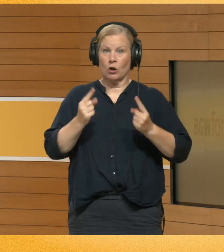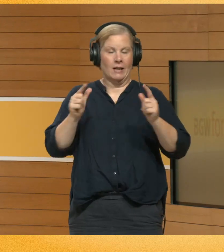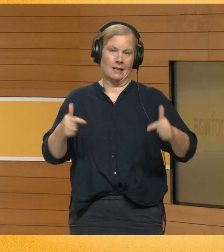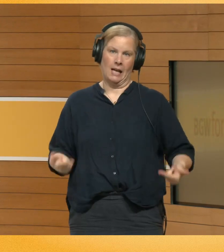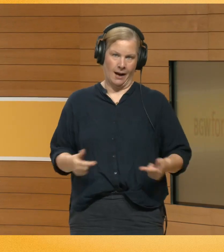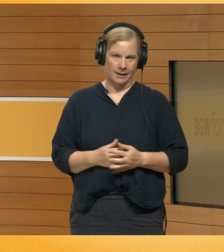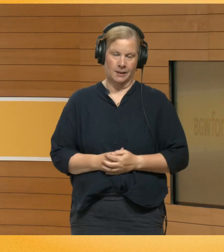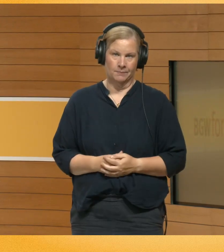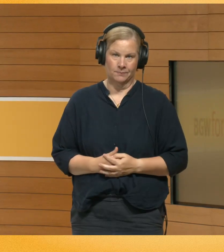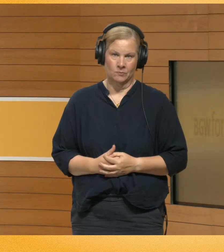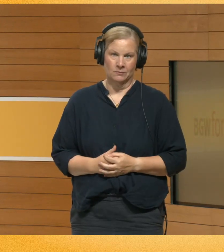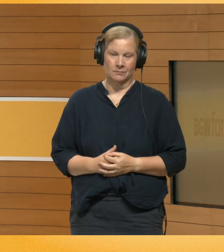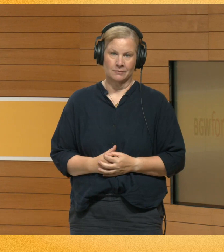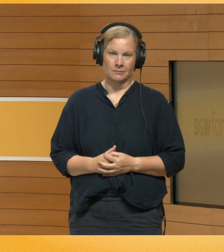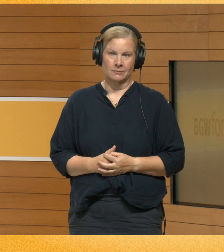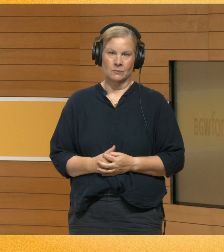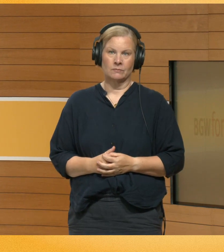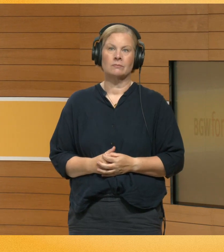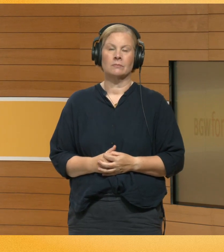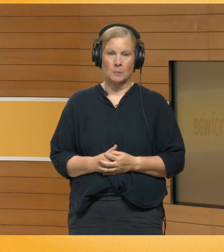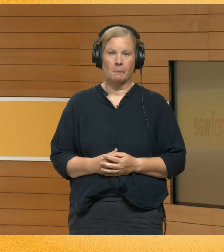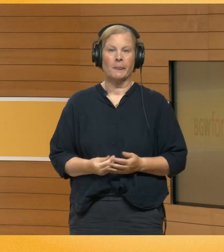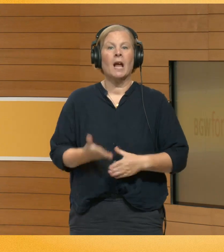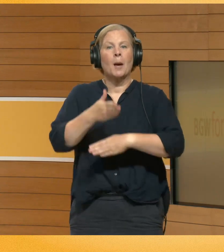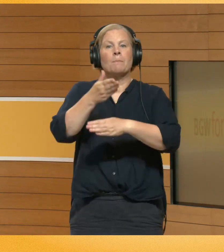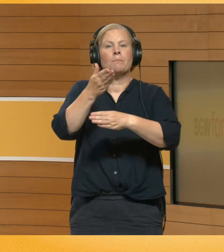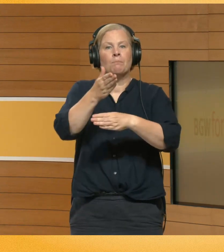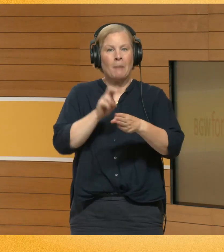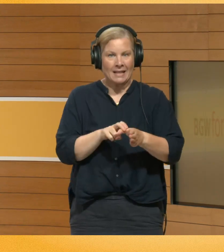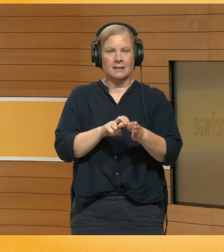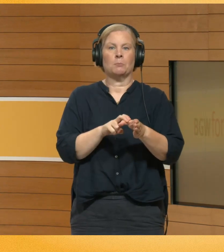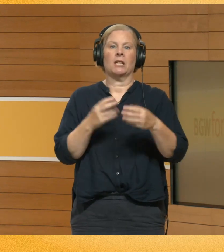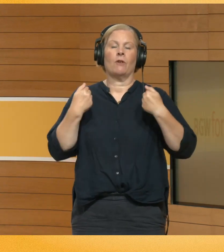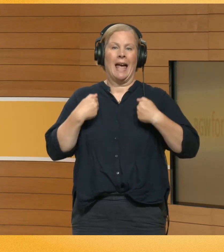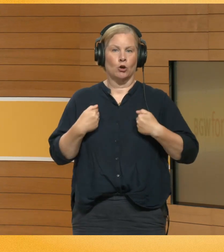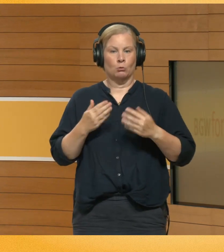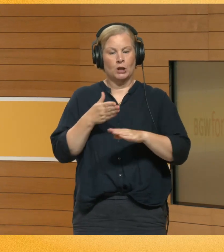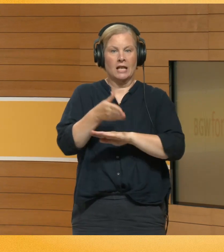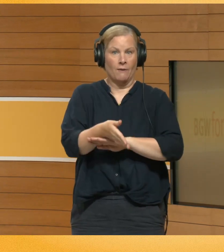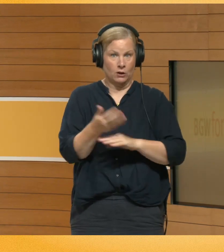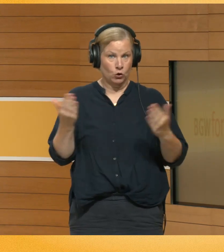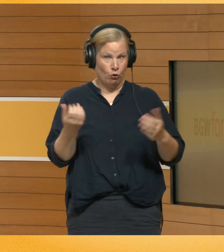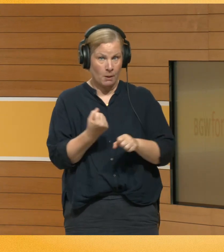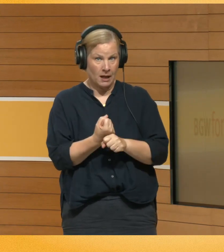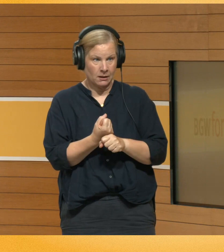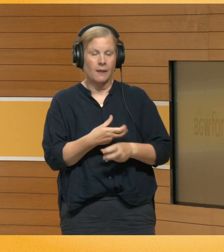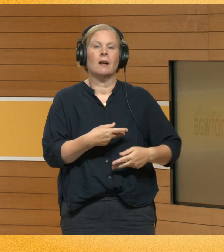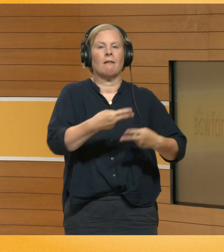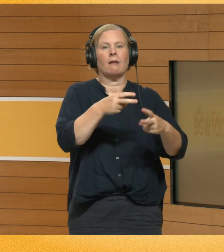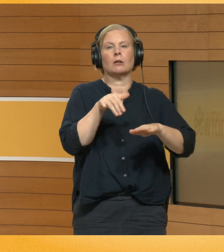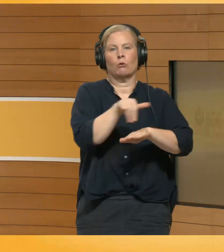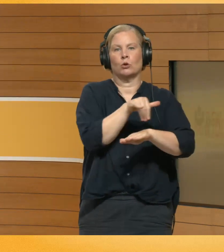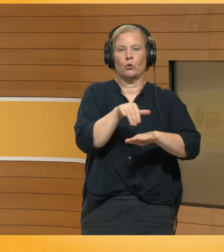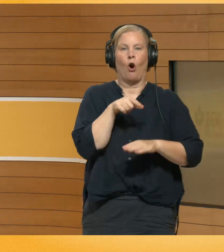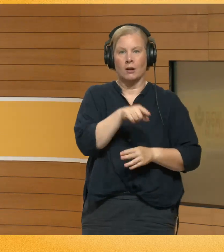Hospital System because we had approximately 800 people dying every single day in the city at the